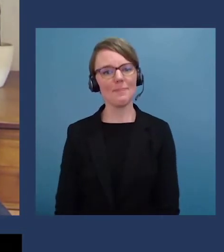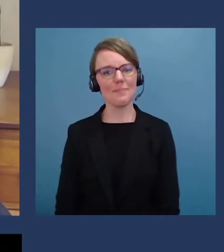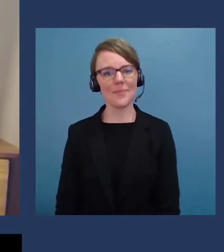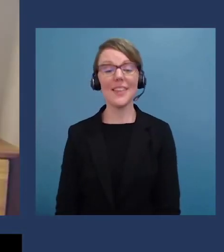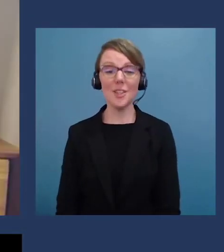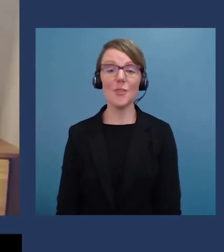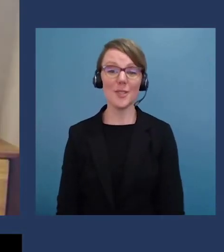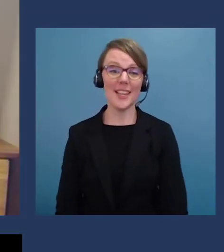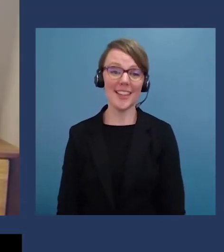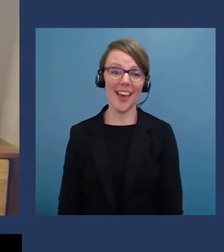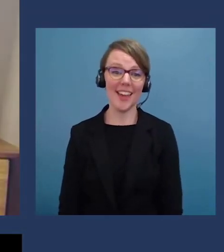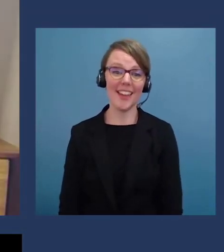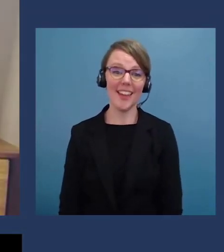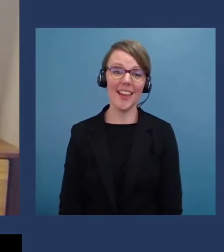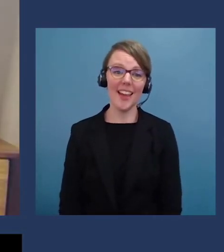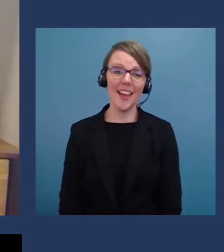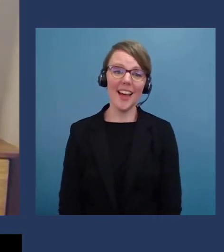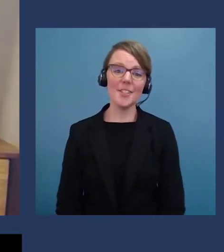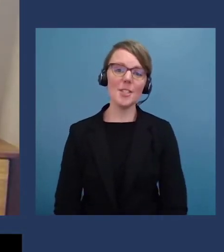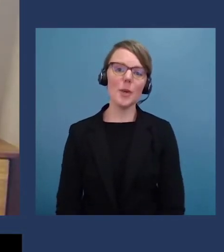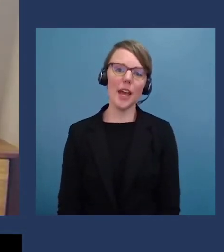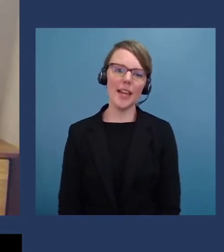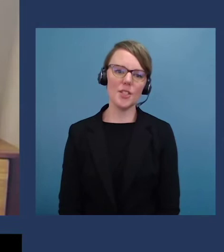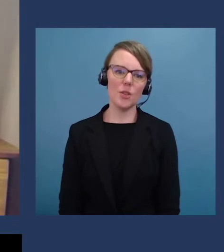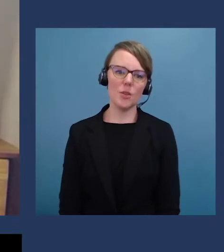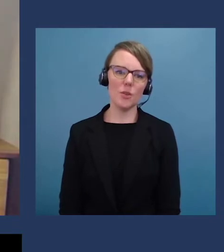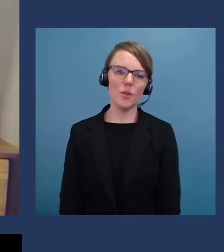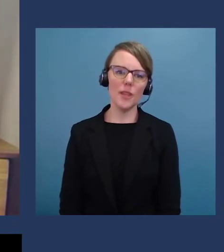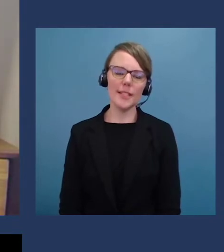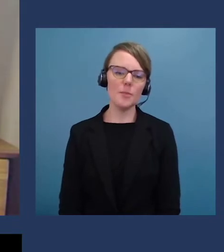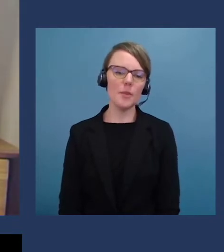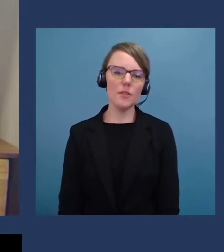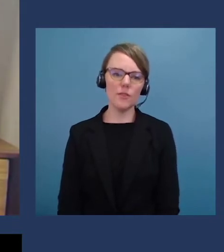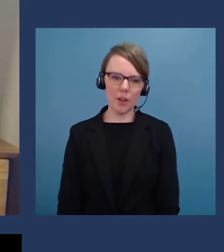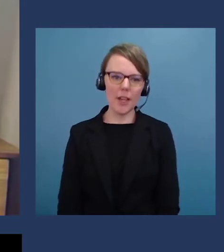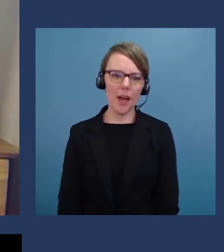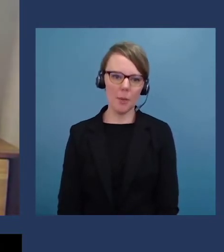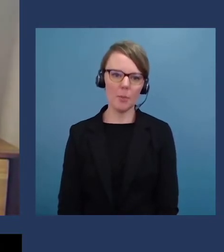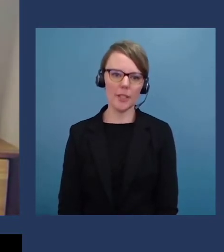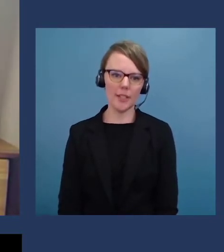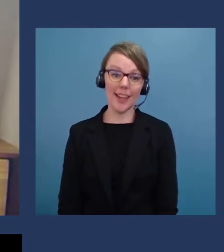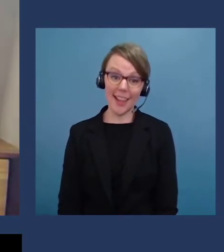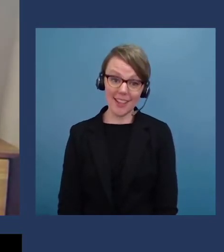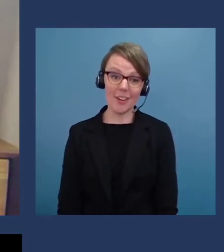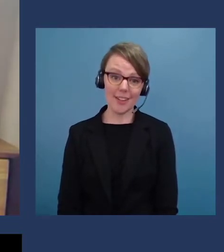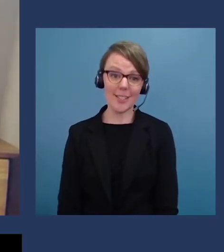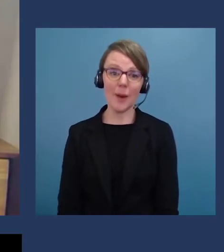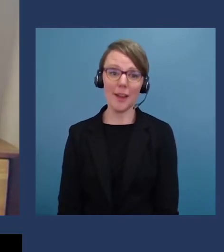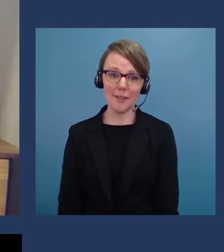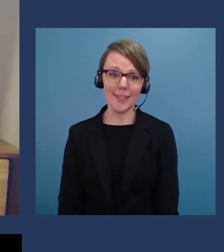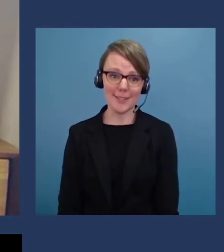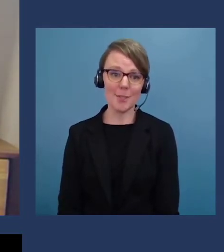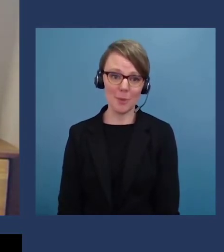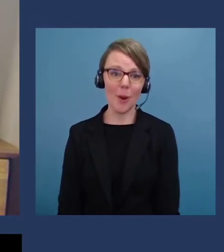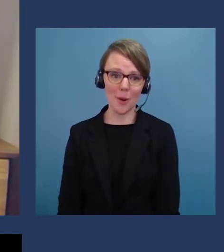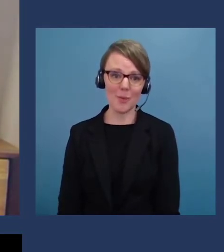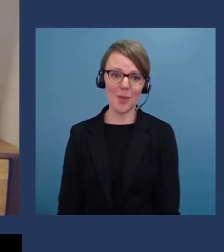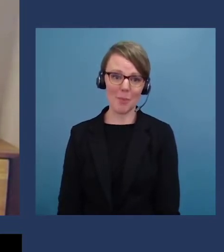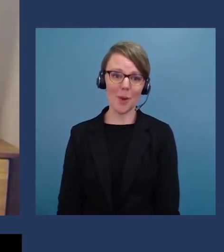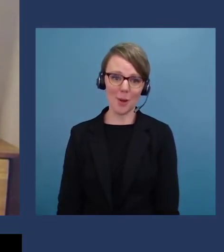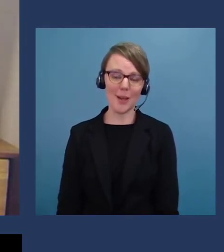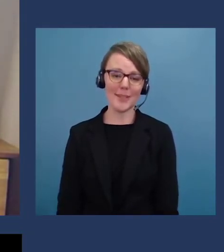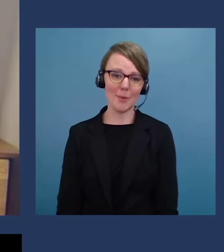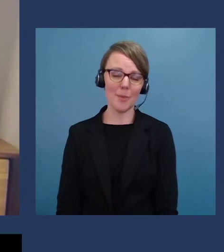one thing that is, we have made progress in the workplace, in making the workplace more accessible. Now, can we ensure that people, when they're